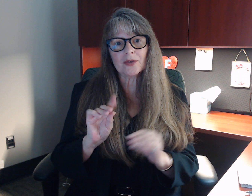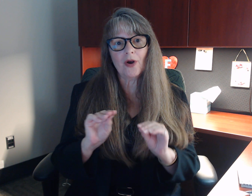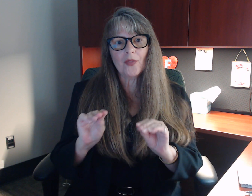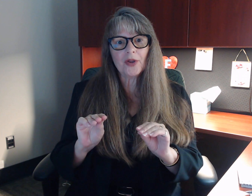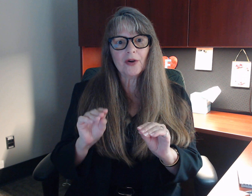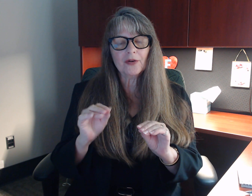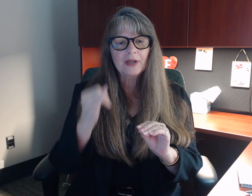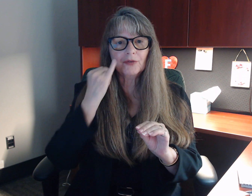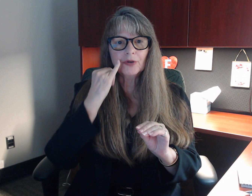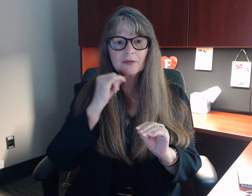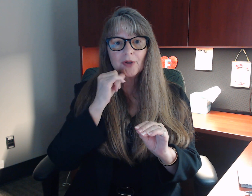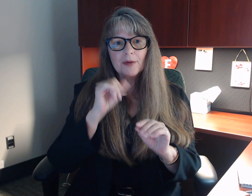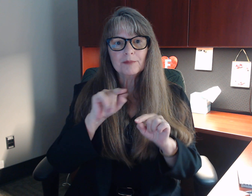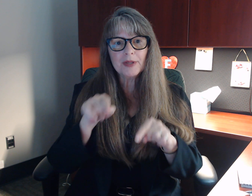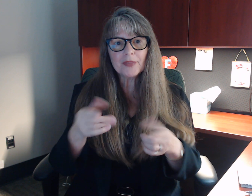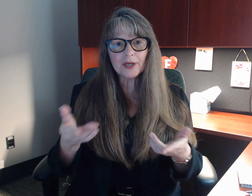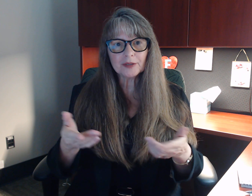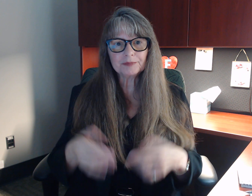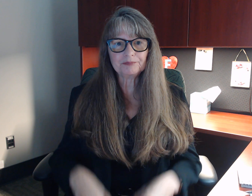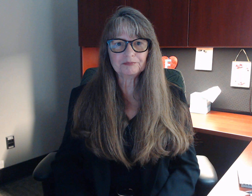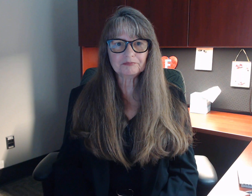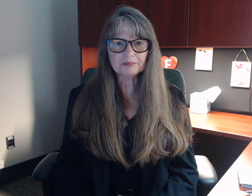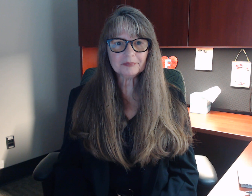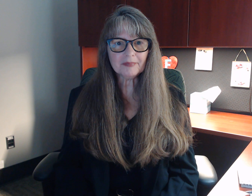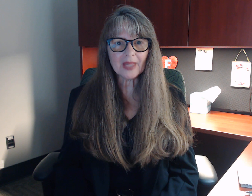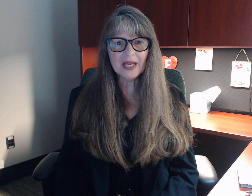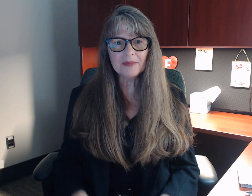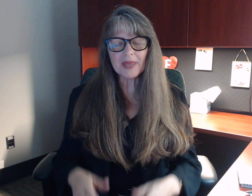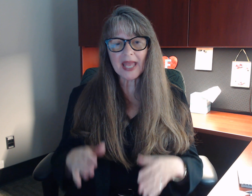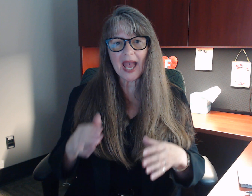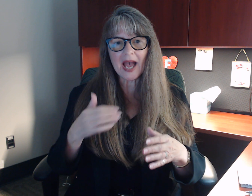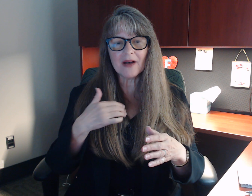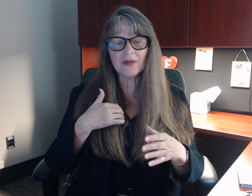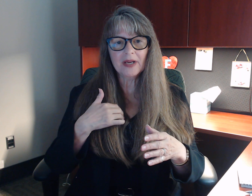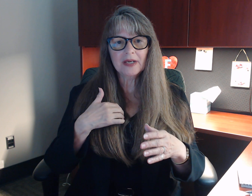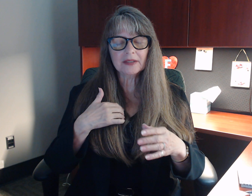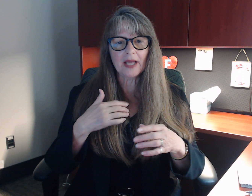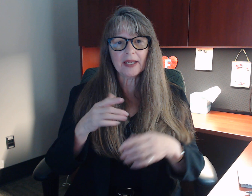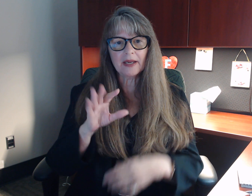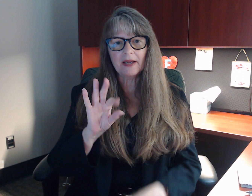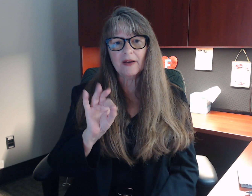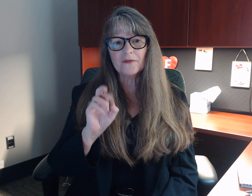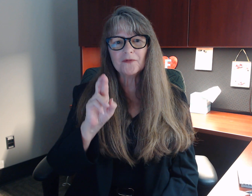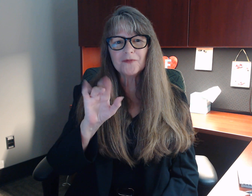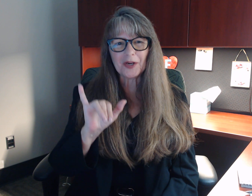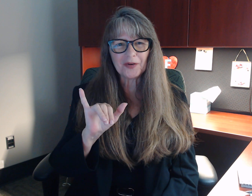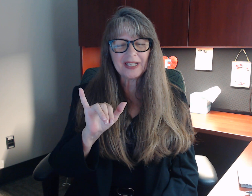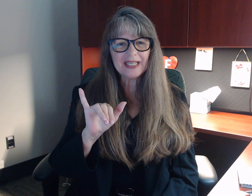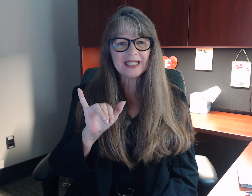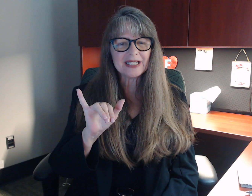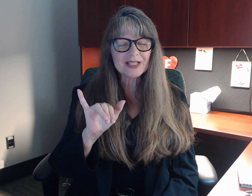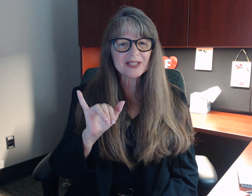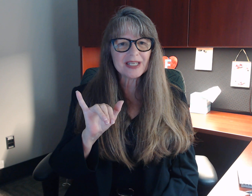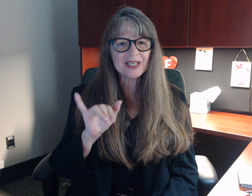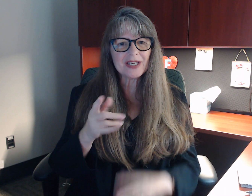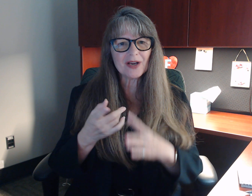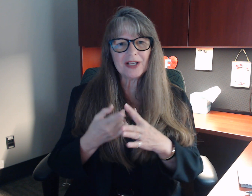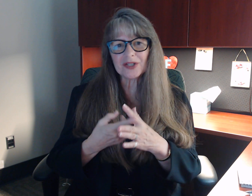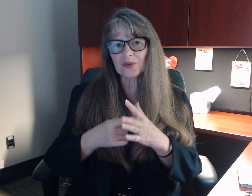on there if you have not been there. And they have like a ferry, and it's an